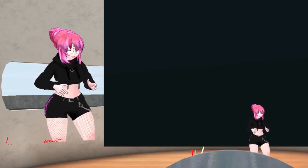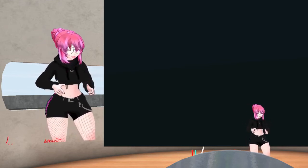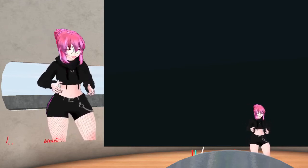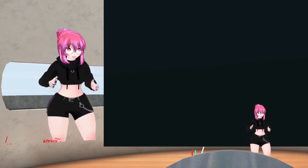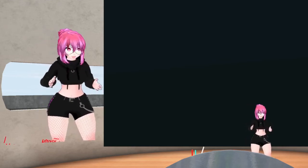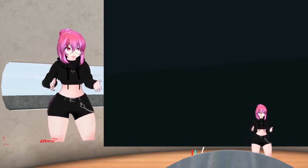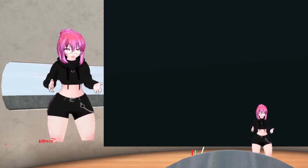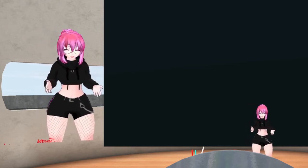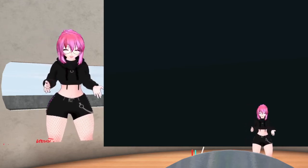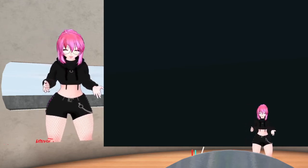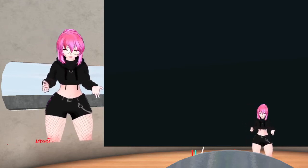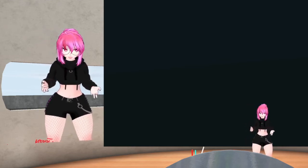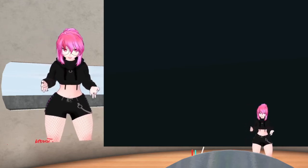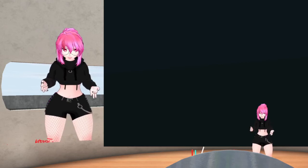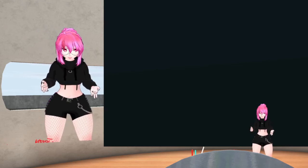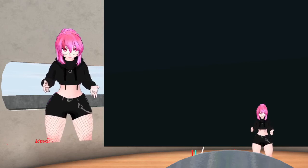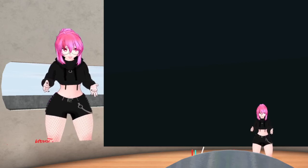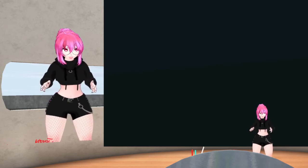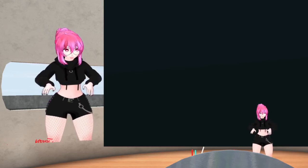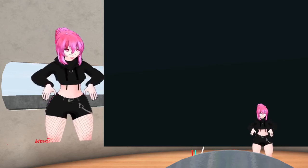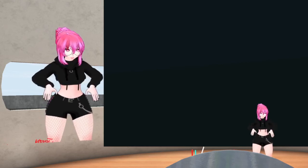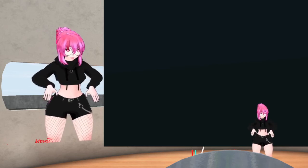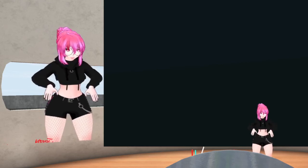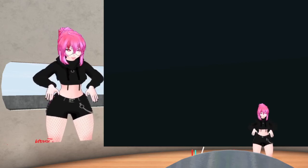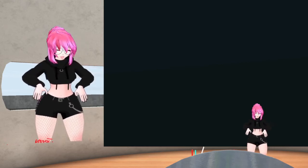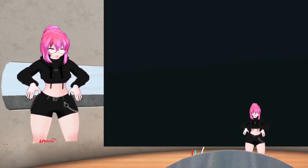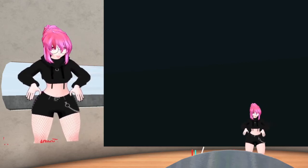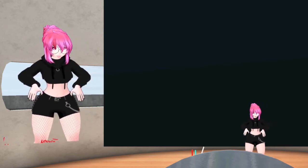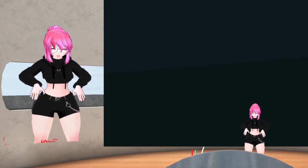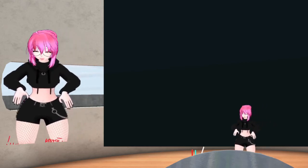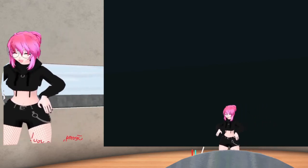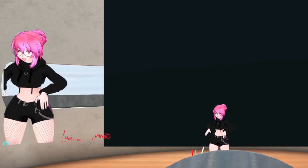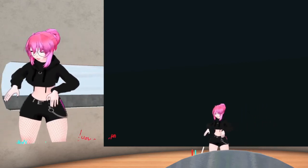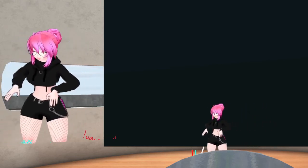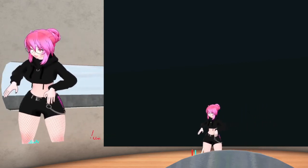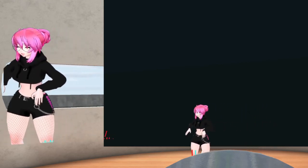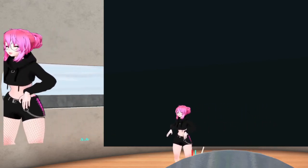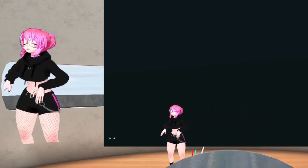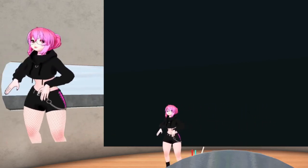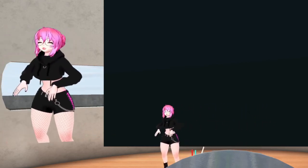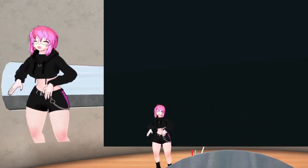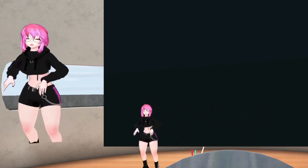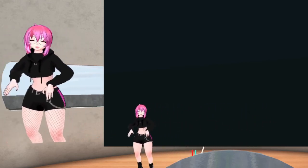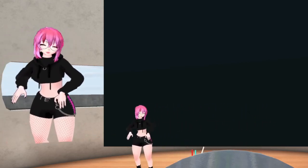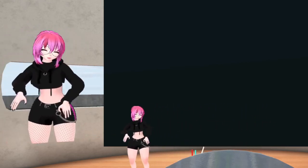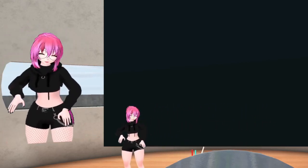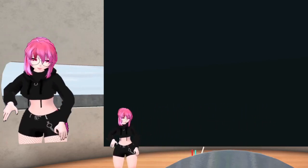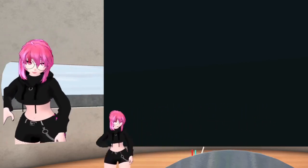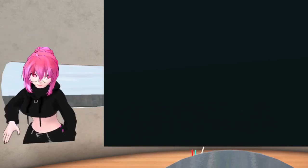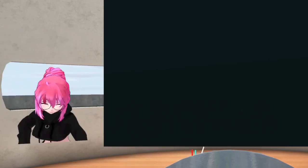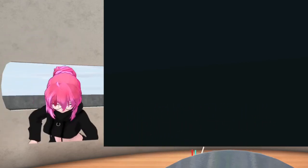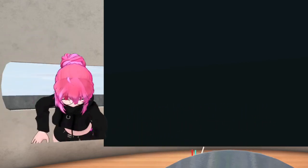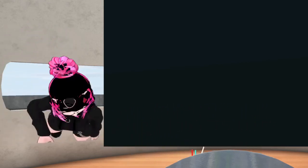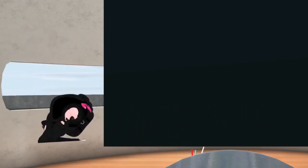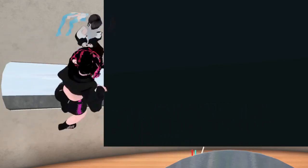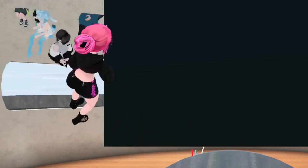Cool. Do you guys want to go take a picture real quick and then chill out for a bit? And if anyone wants to go hang out after, we can.